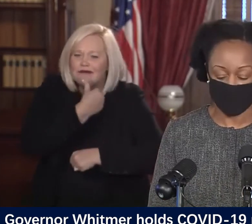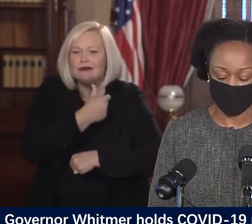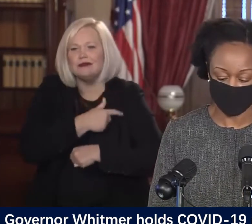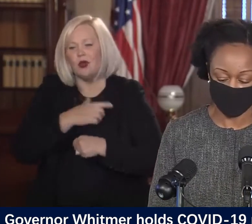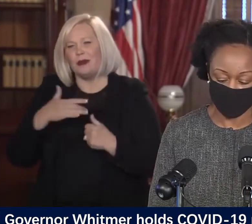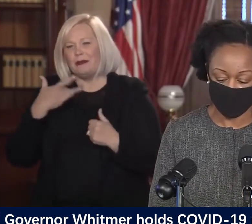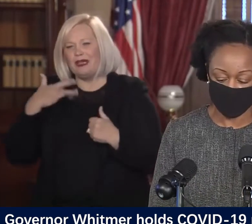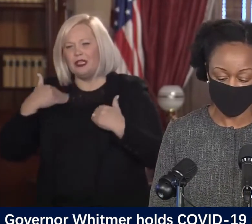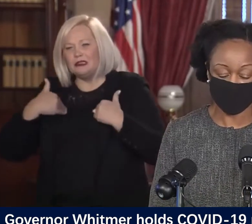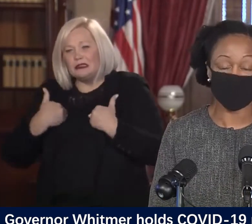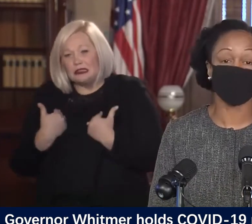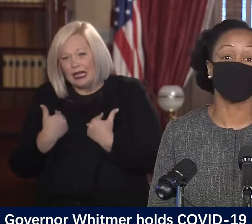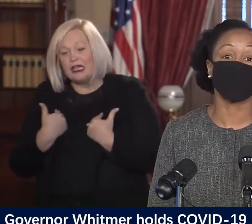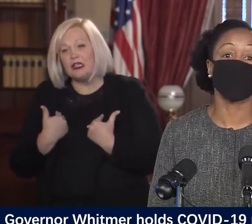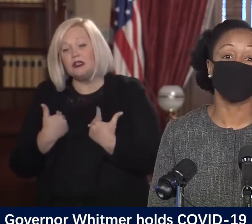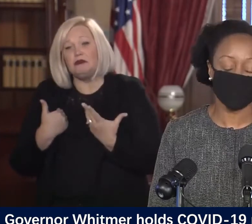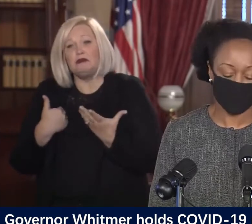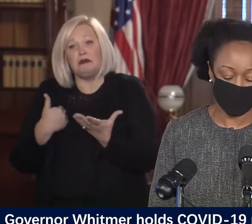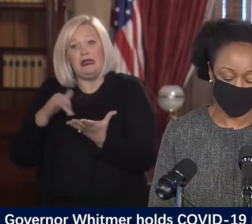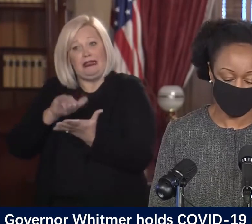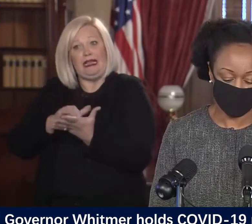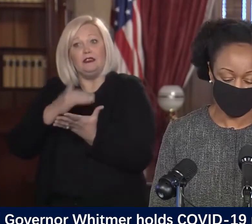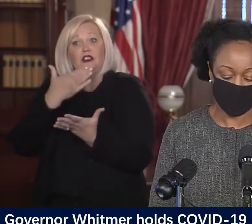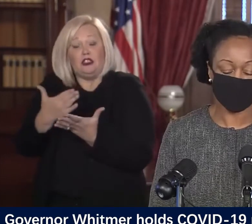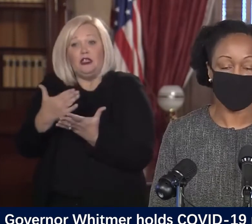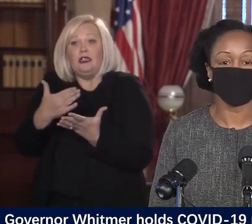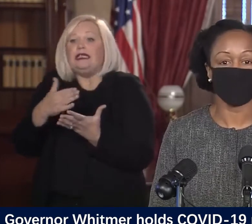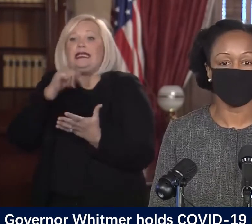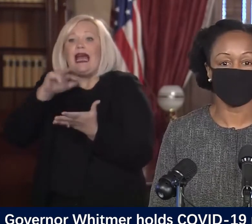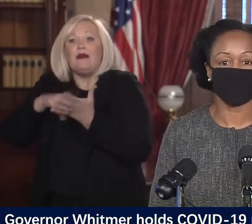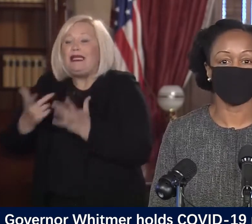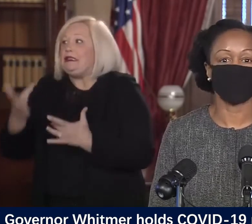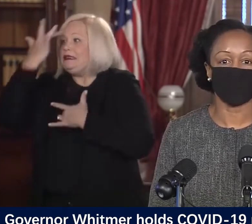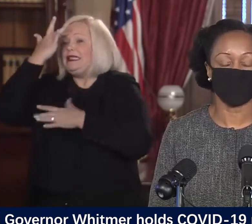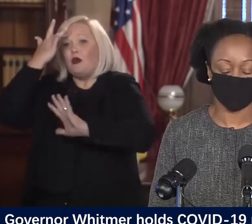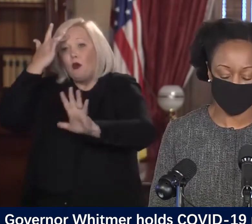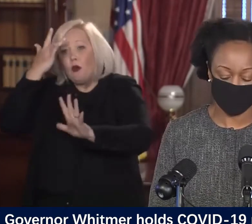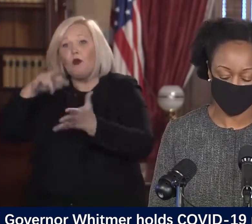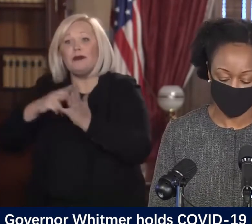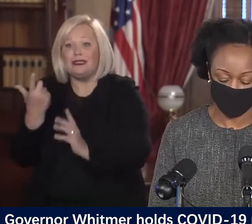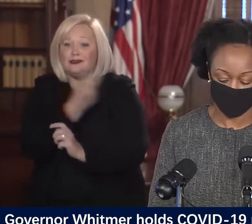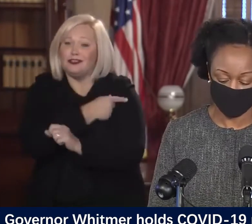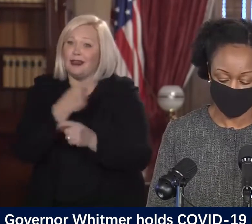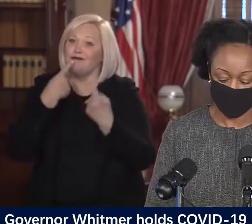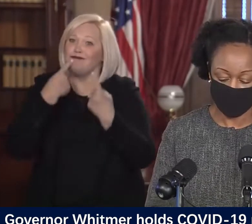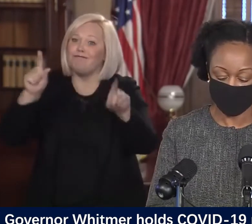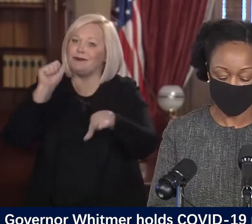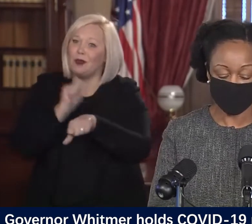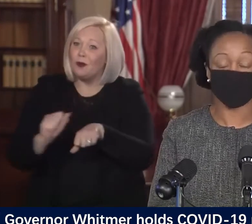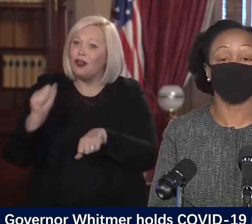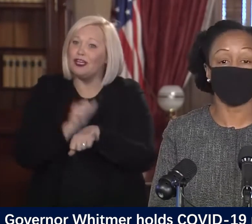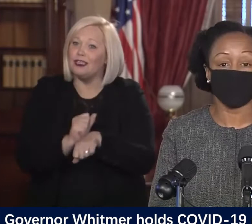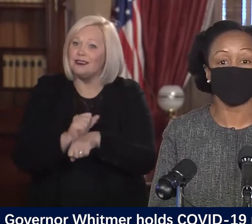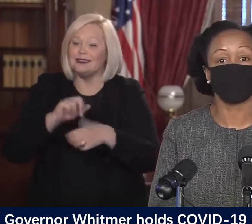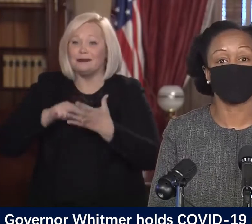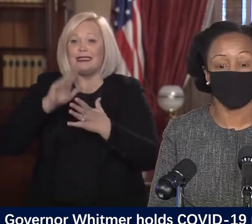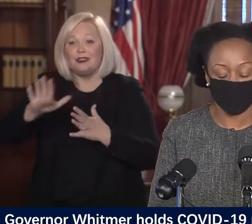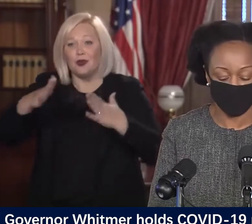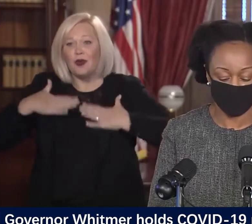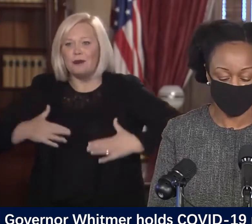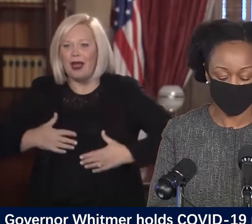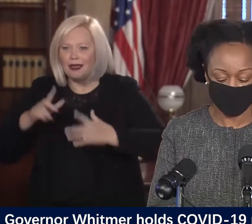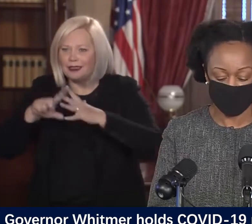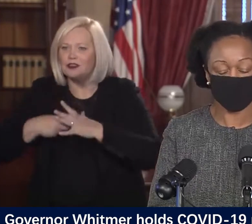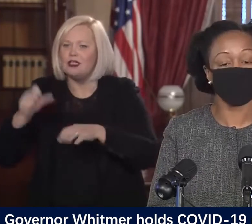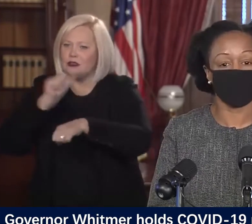little tired, those are actually good signs. That means that the vaccine is working, and it means that your body is